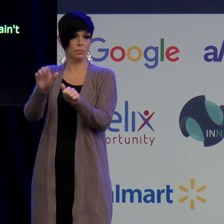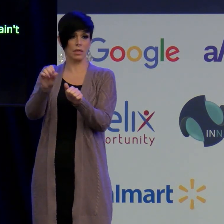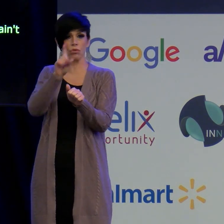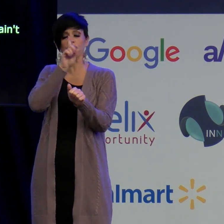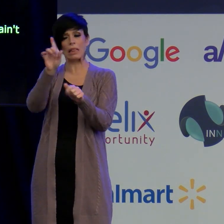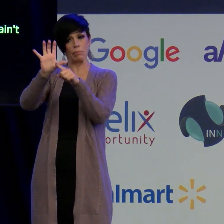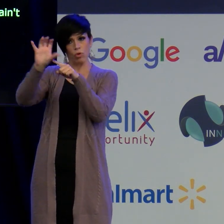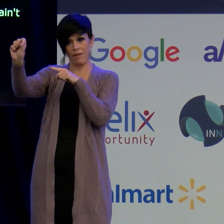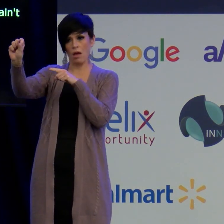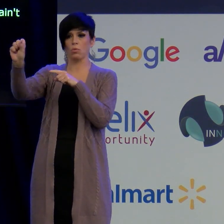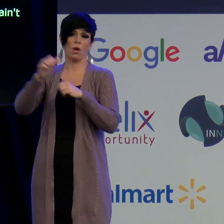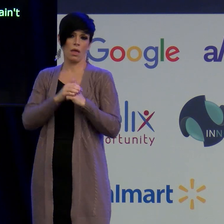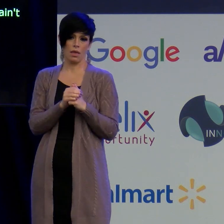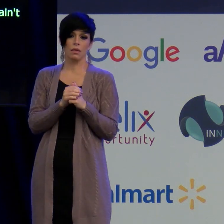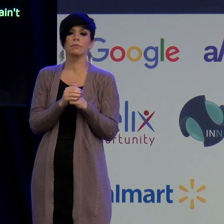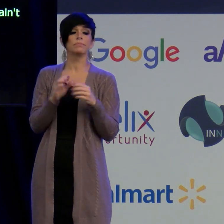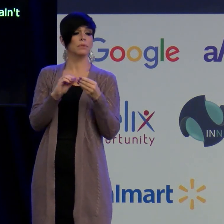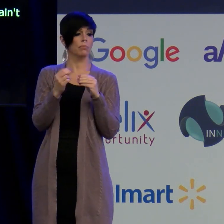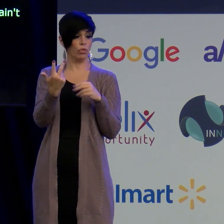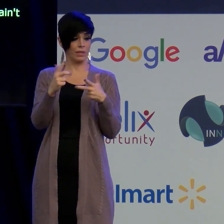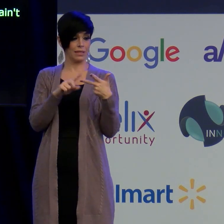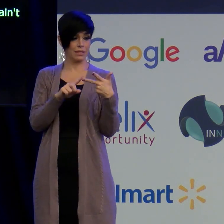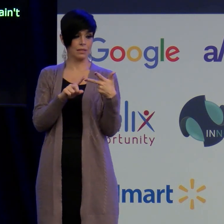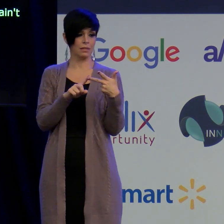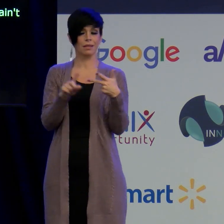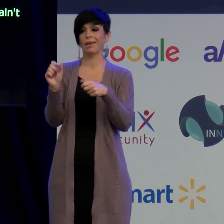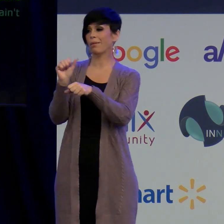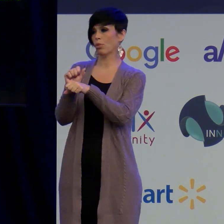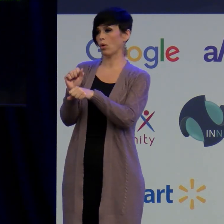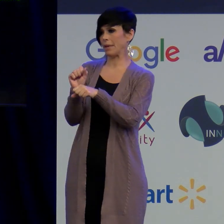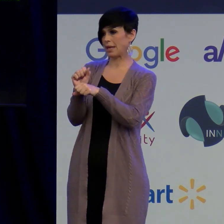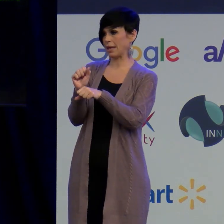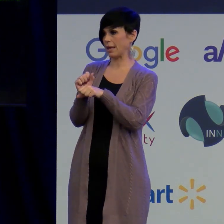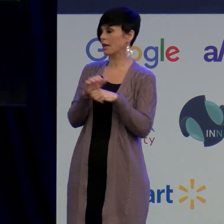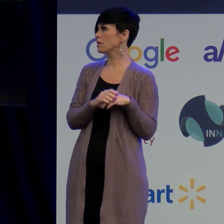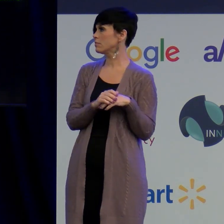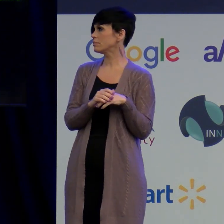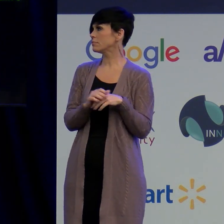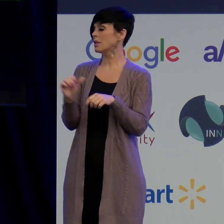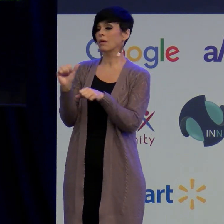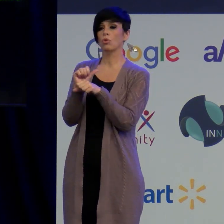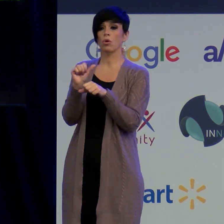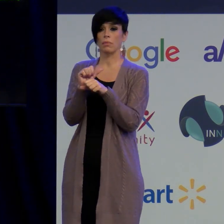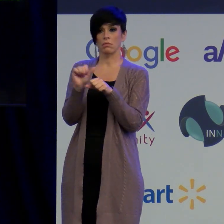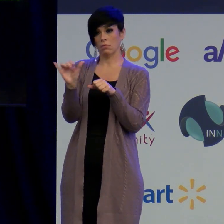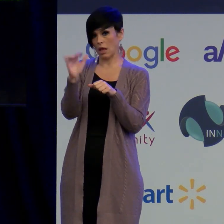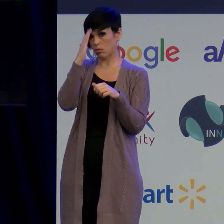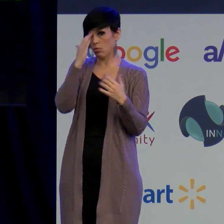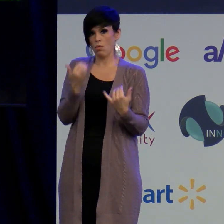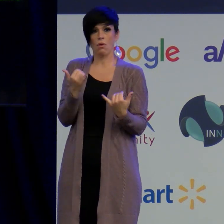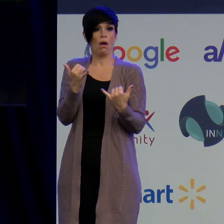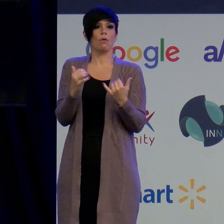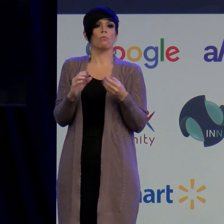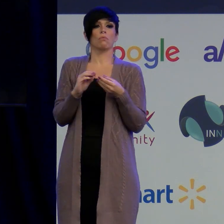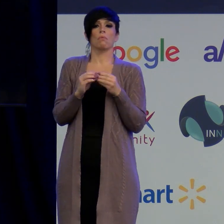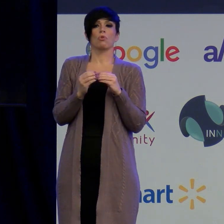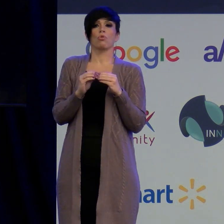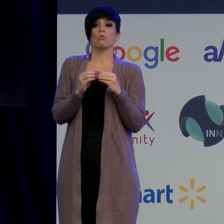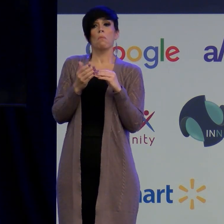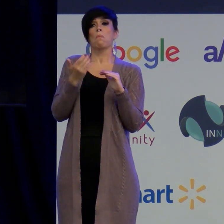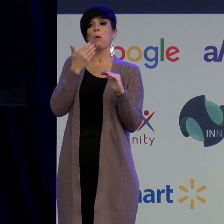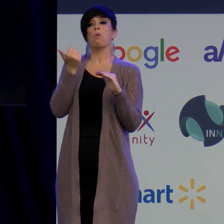profound way. Number three, employment. Now, employment, as we know, the numbers have